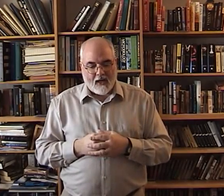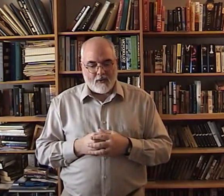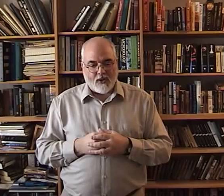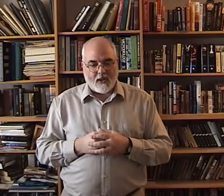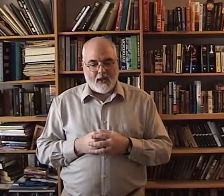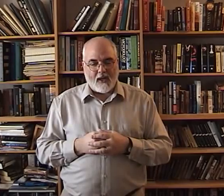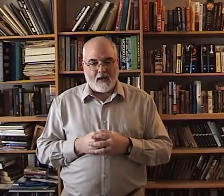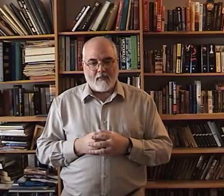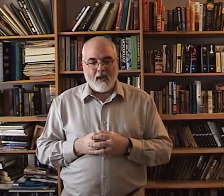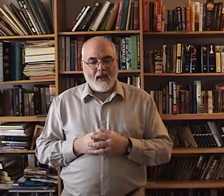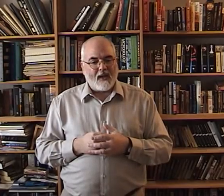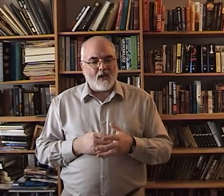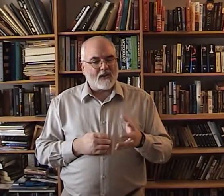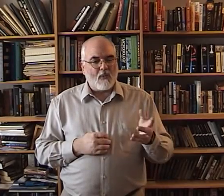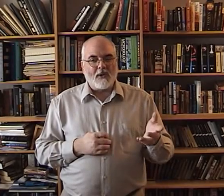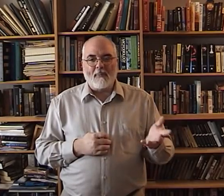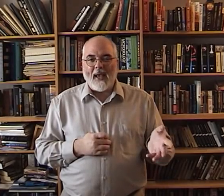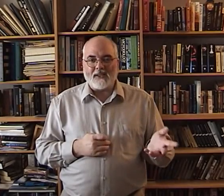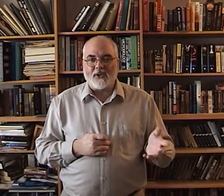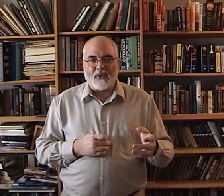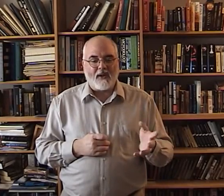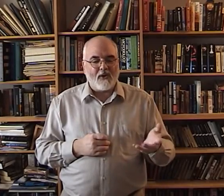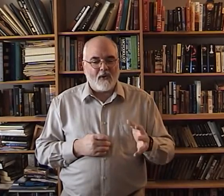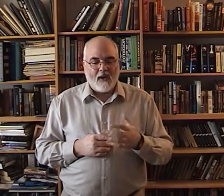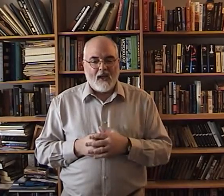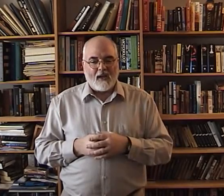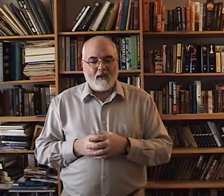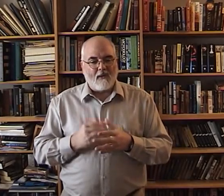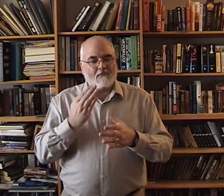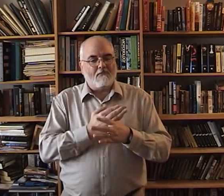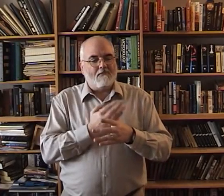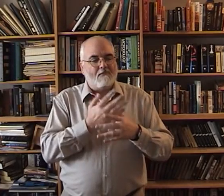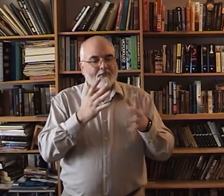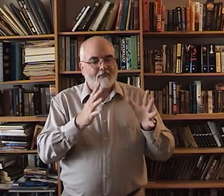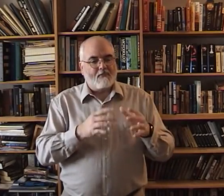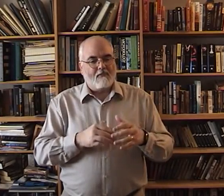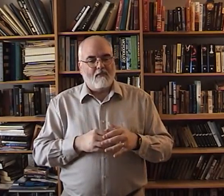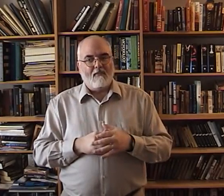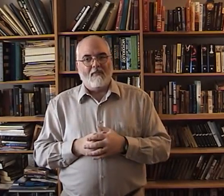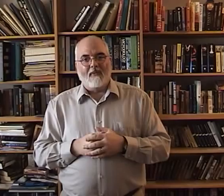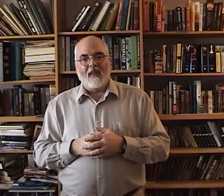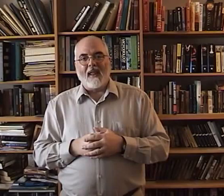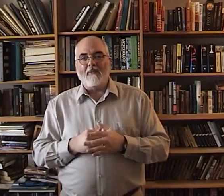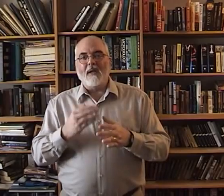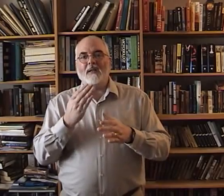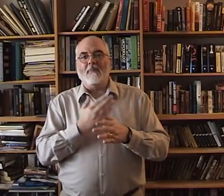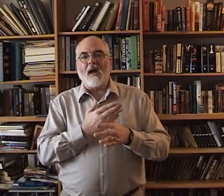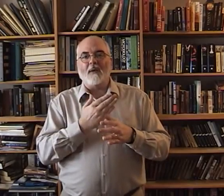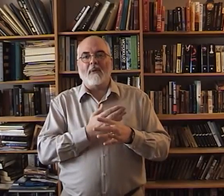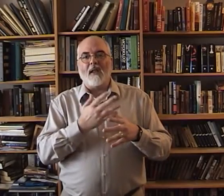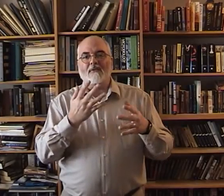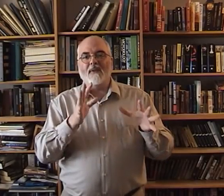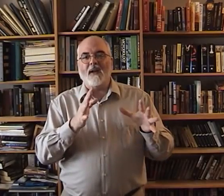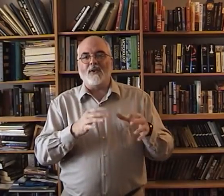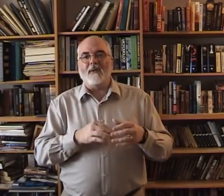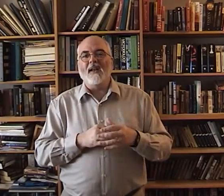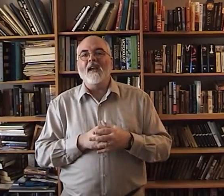language, it's an idiom. You know, if someone's pestering you, you go, that means bother, finish, leave